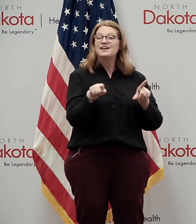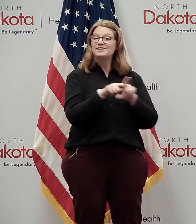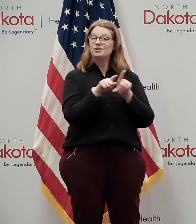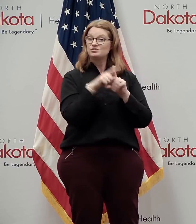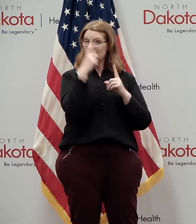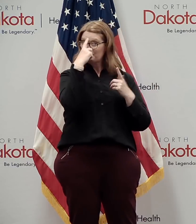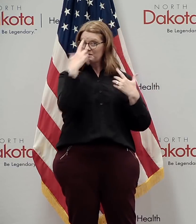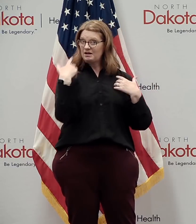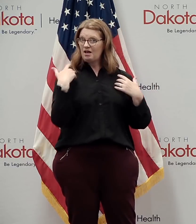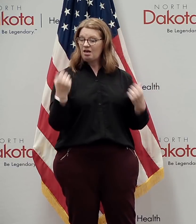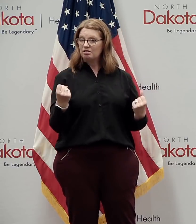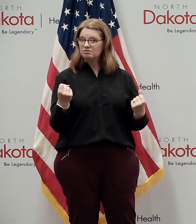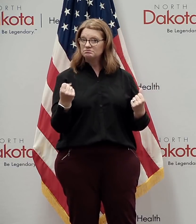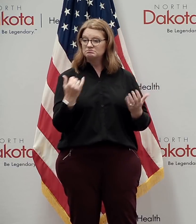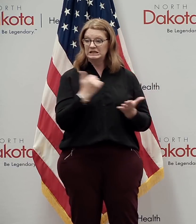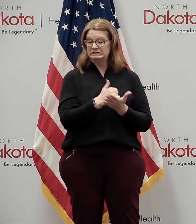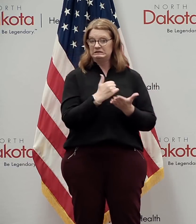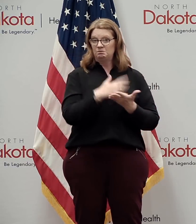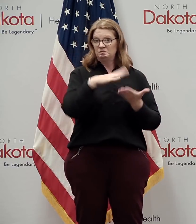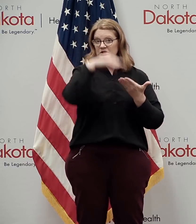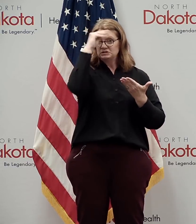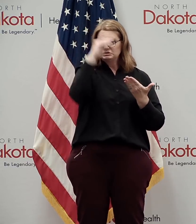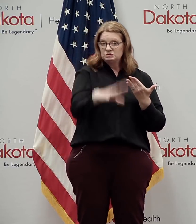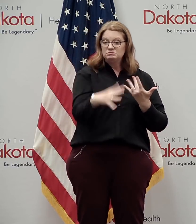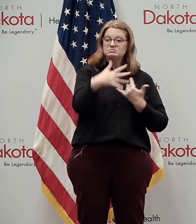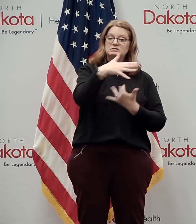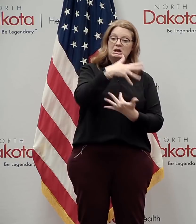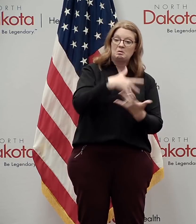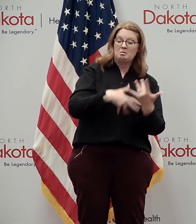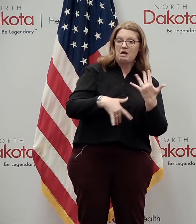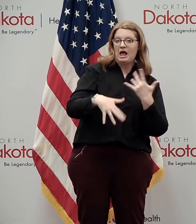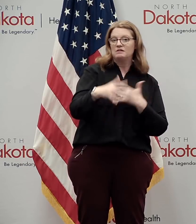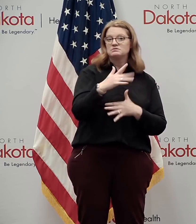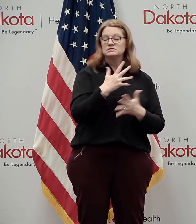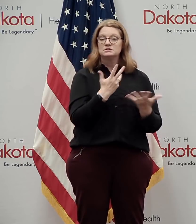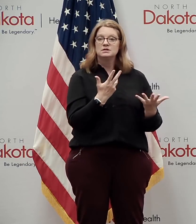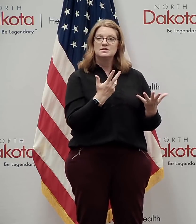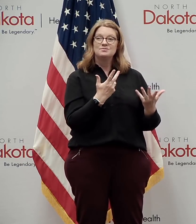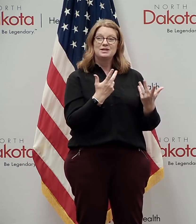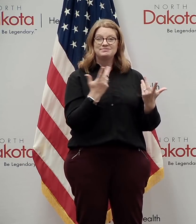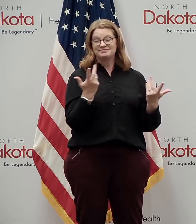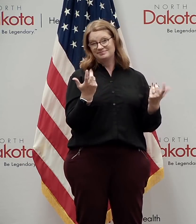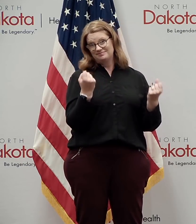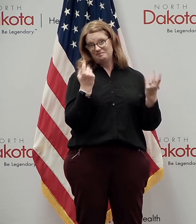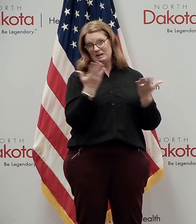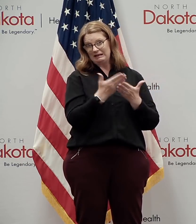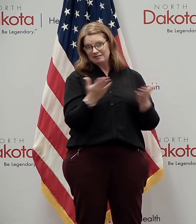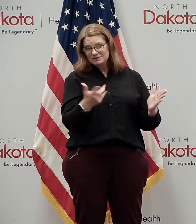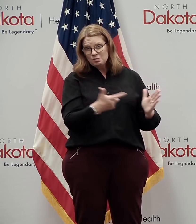it's helpful that students can interact and be together, so that's a positive. But also a lot of things require